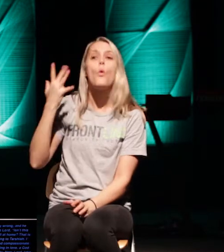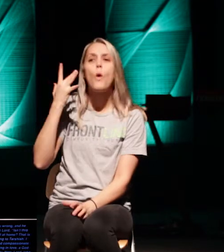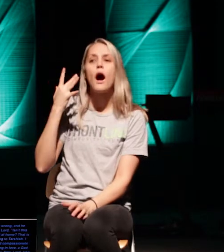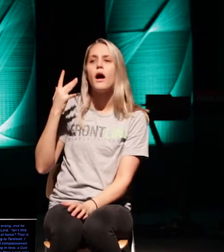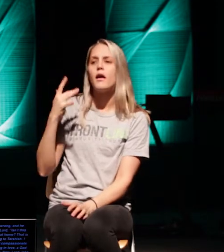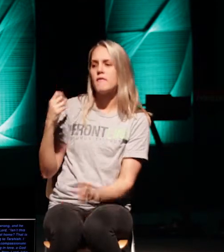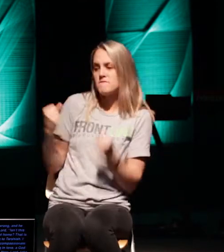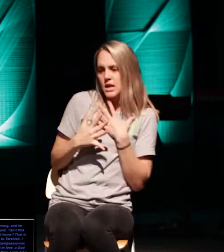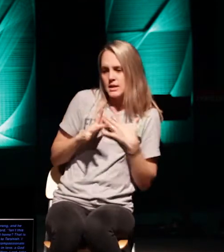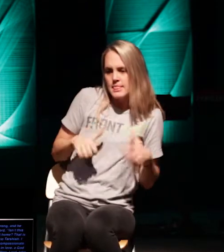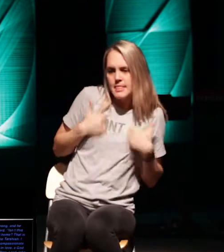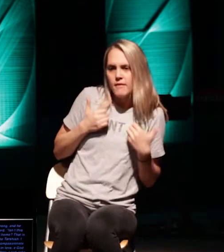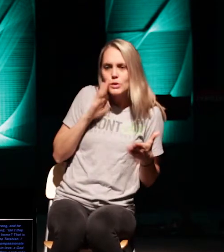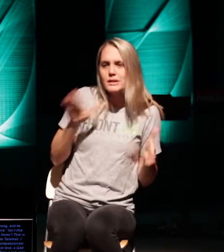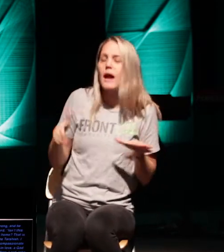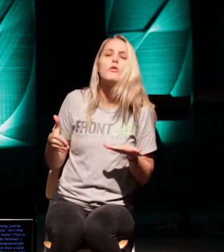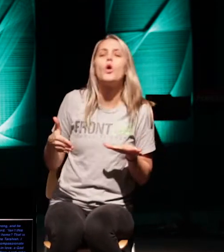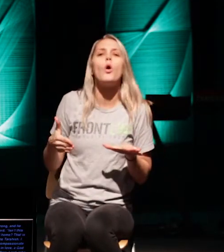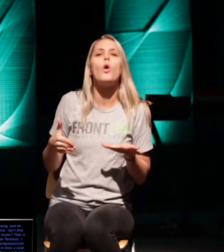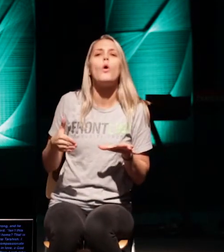them saved.